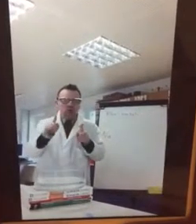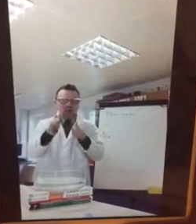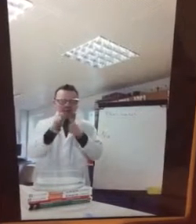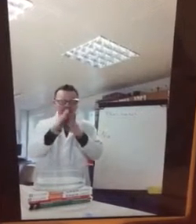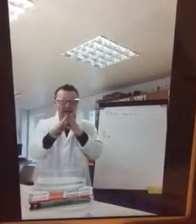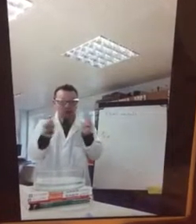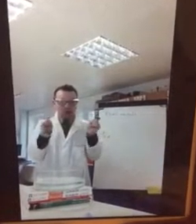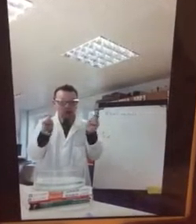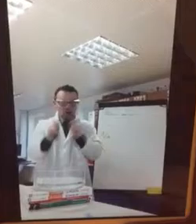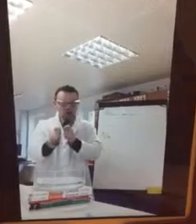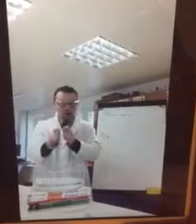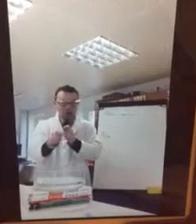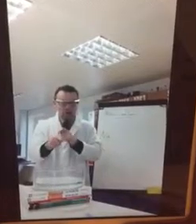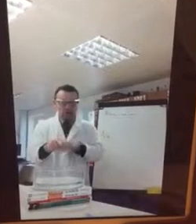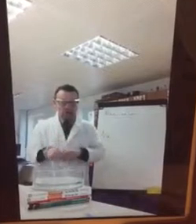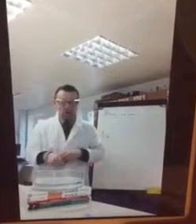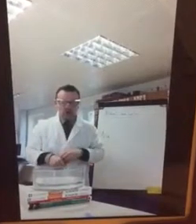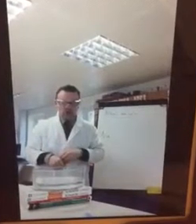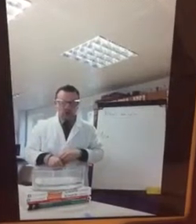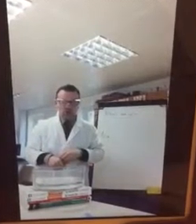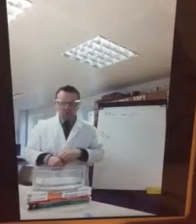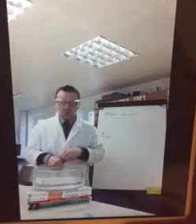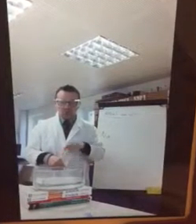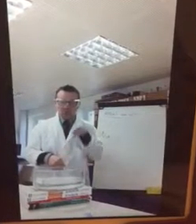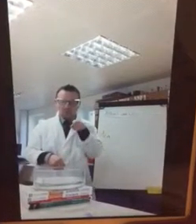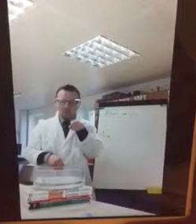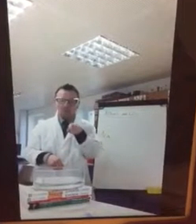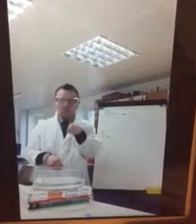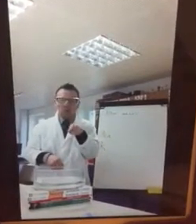So as it's dissolved, that's changed the pH level of the water itself.